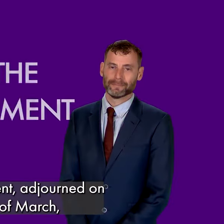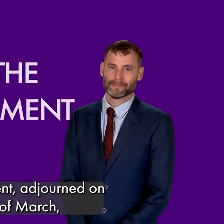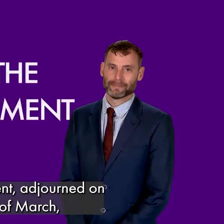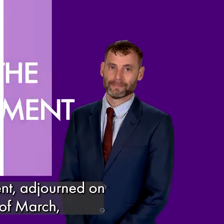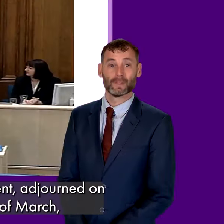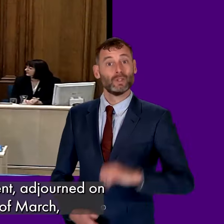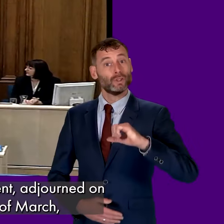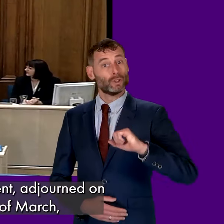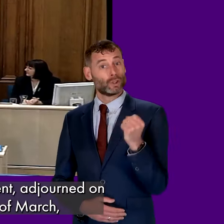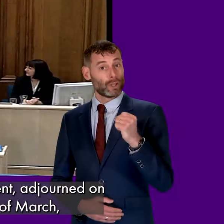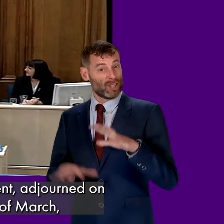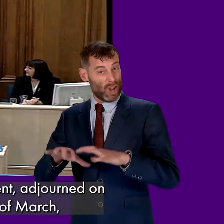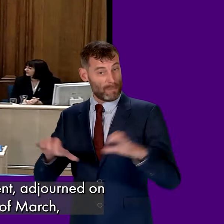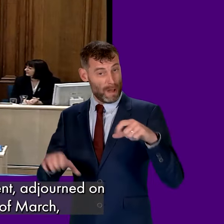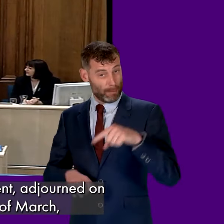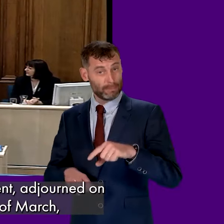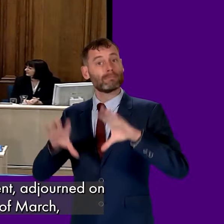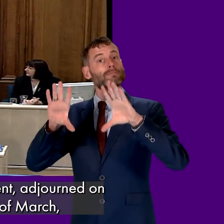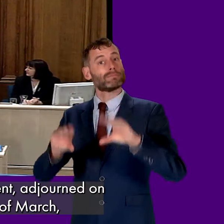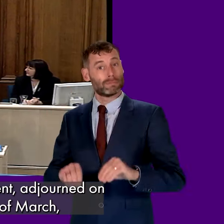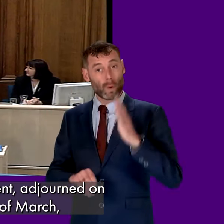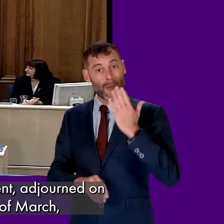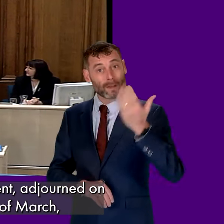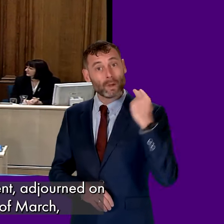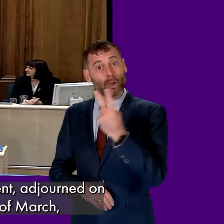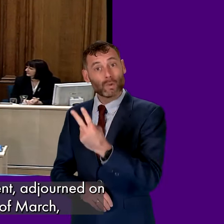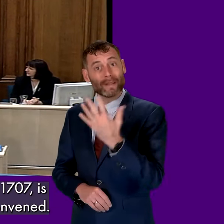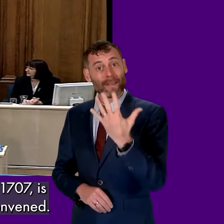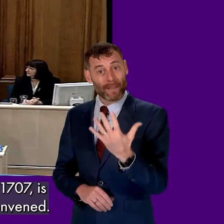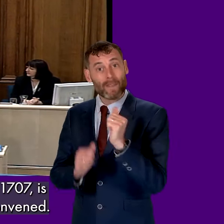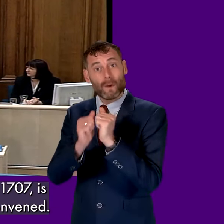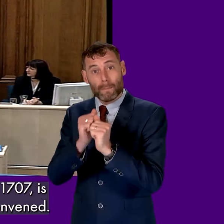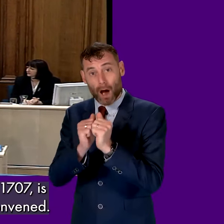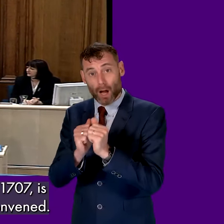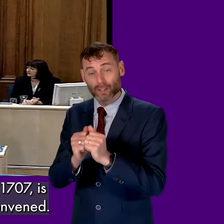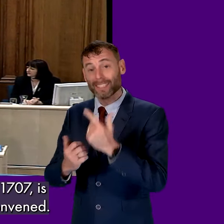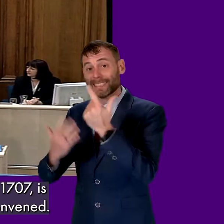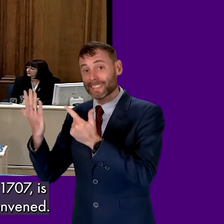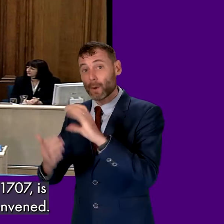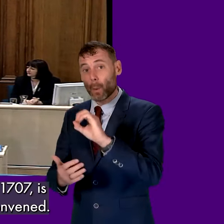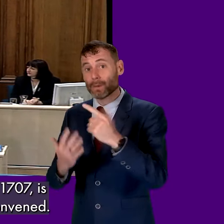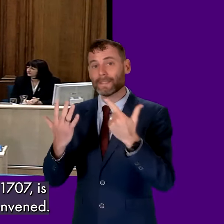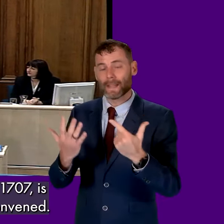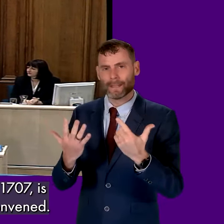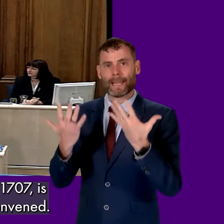The Scottish Parliament adjourned on the 25th day of March in the year 1707 is